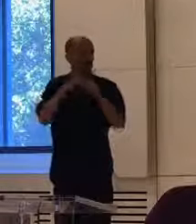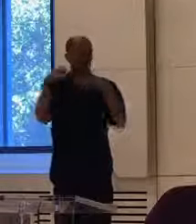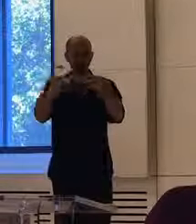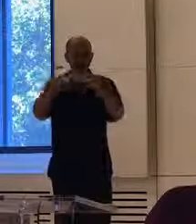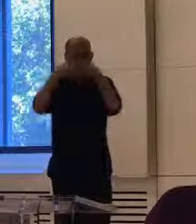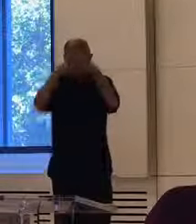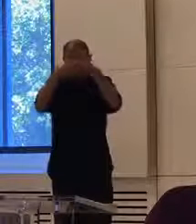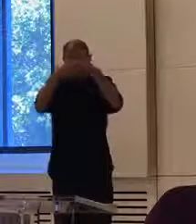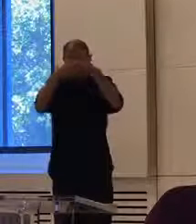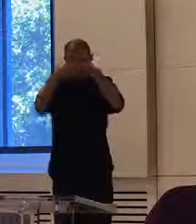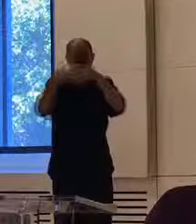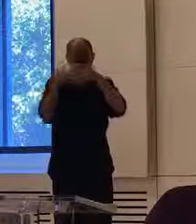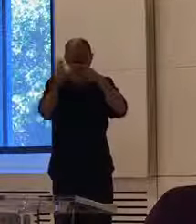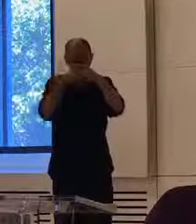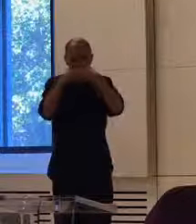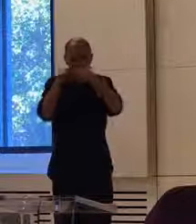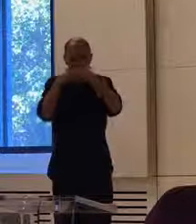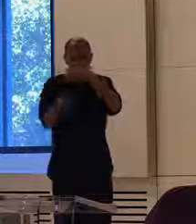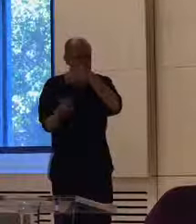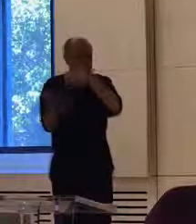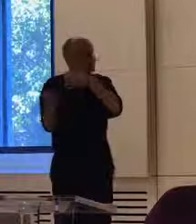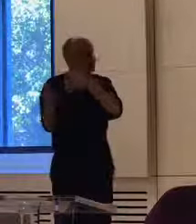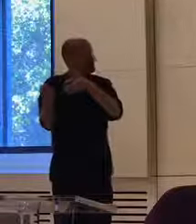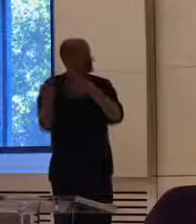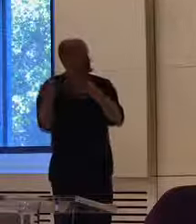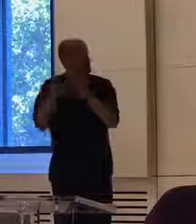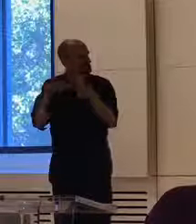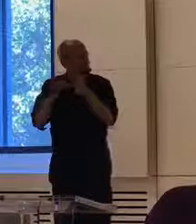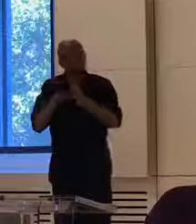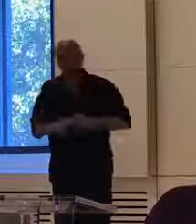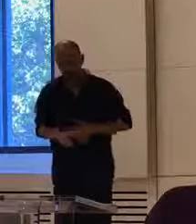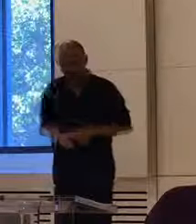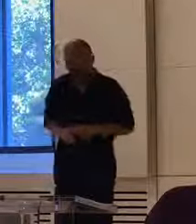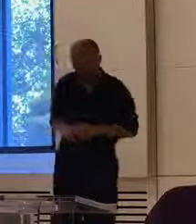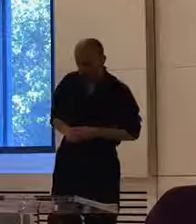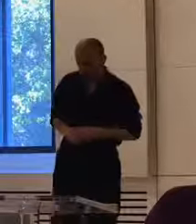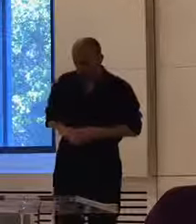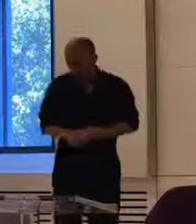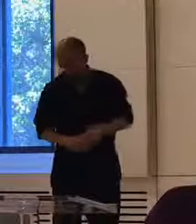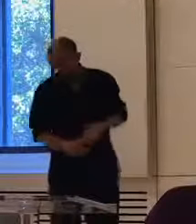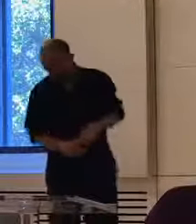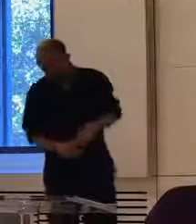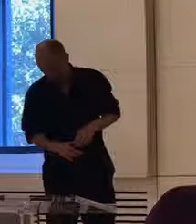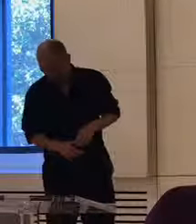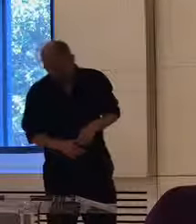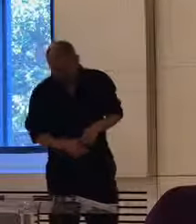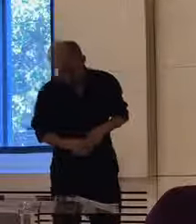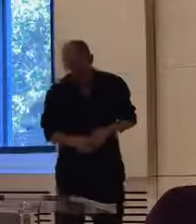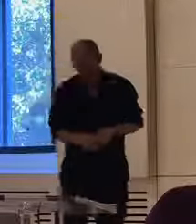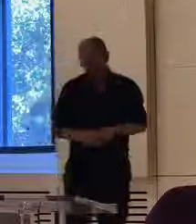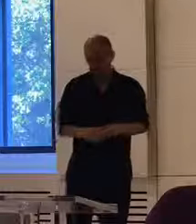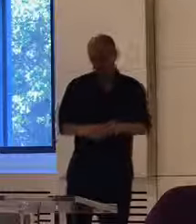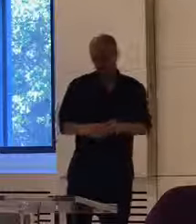all their information. After that, the grey matter is a little bit fixed. There will be problems after that to acquire anything more.